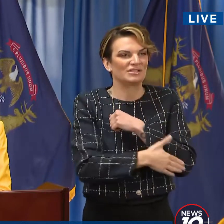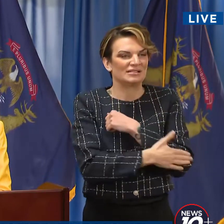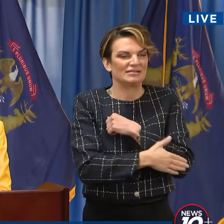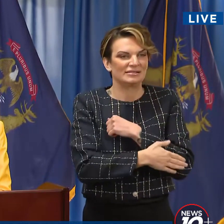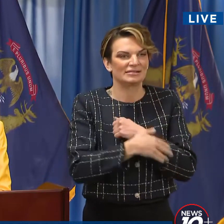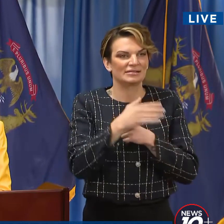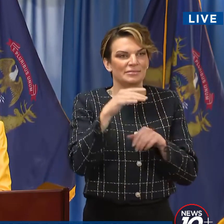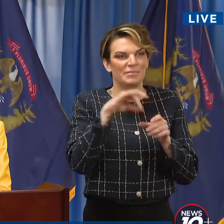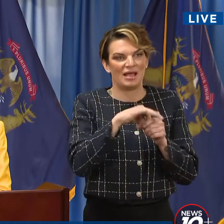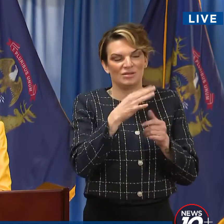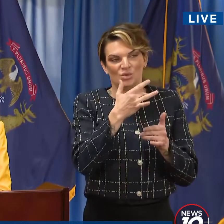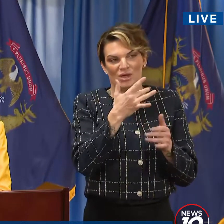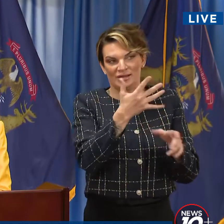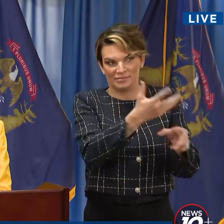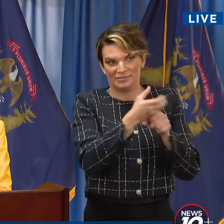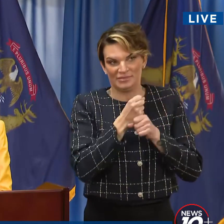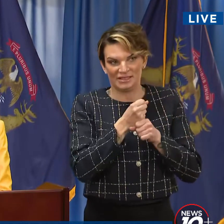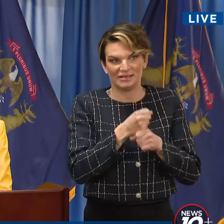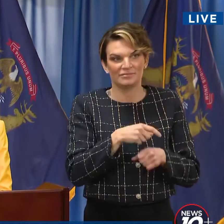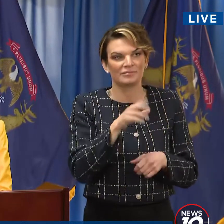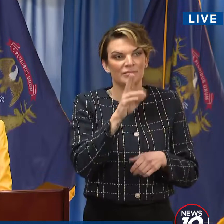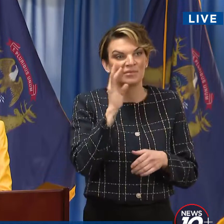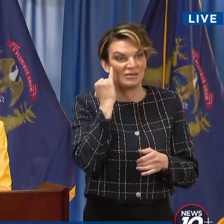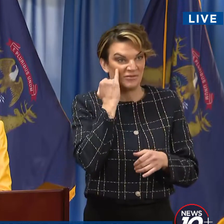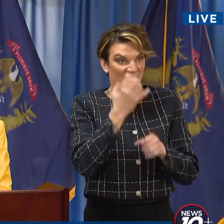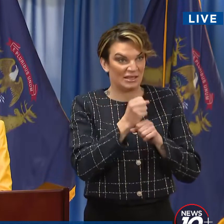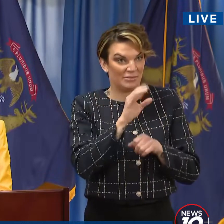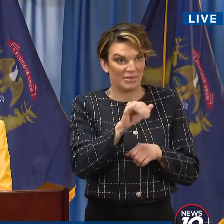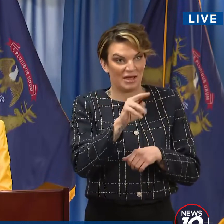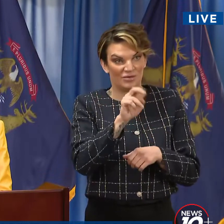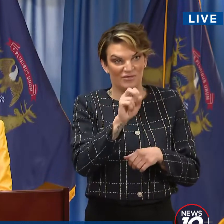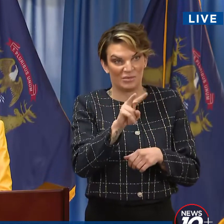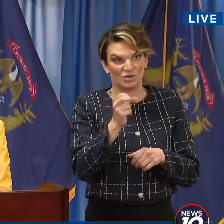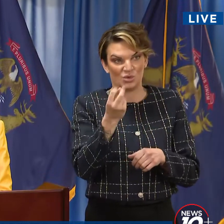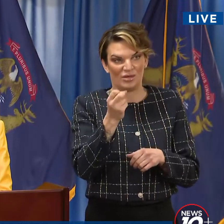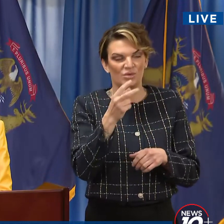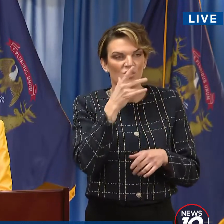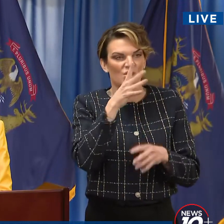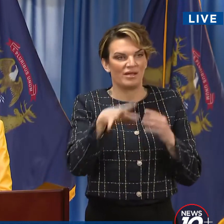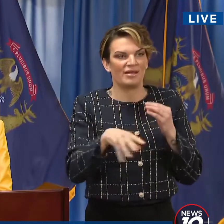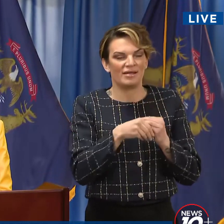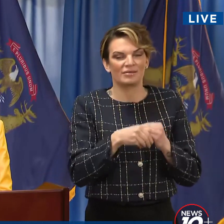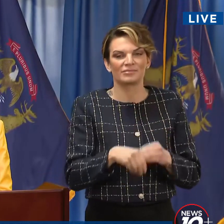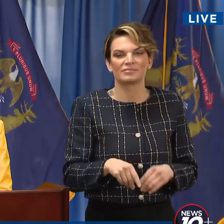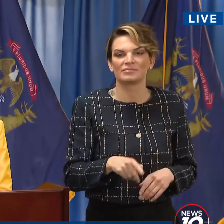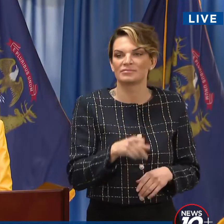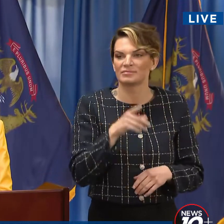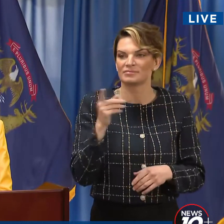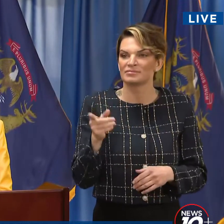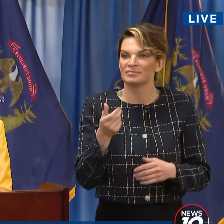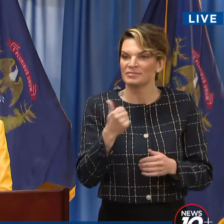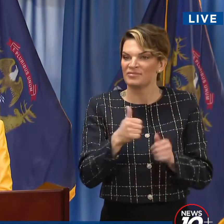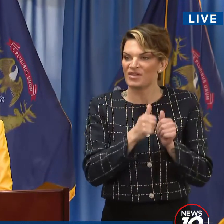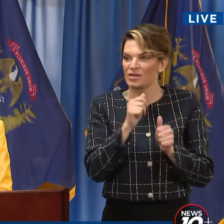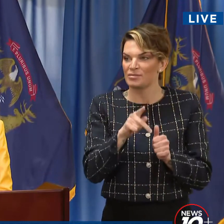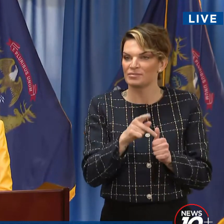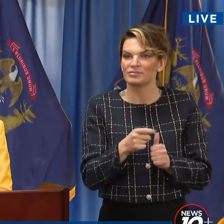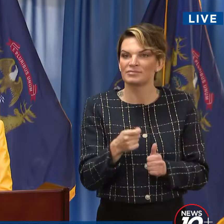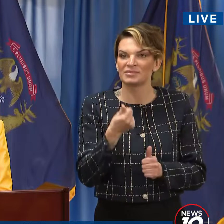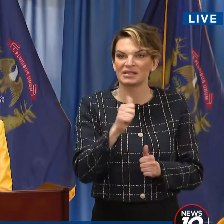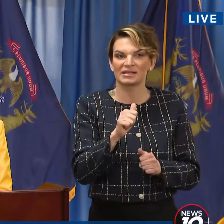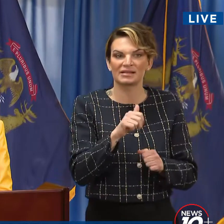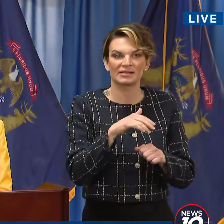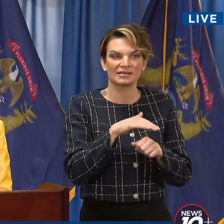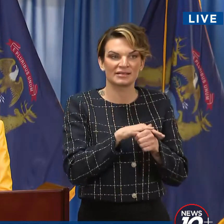and are received by Tuesday, November 12th, they will be added to these unofficial results as well. One quick follow-up question to that. Were there any particular counties